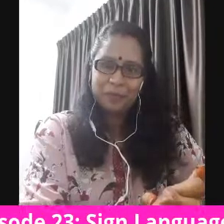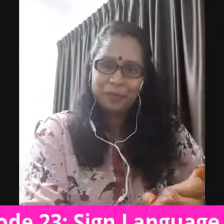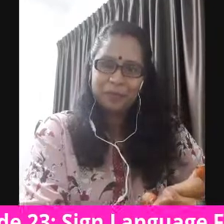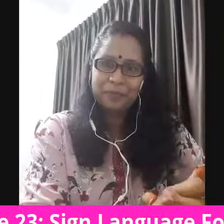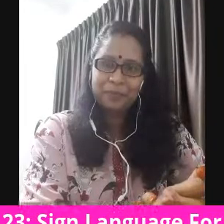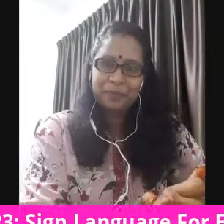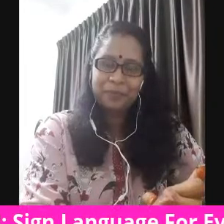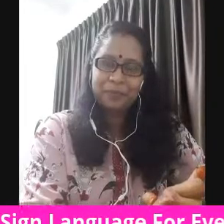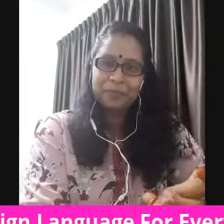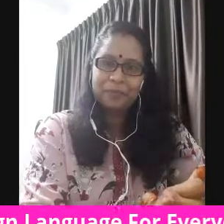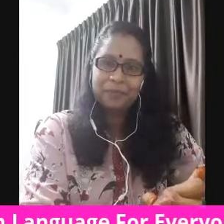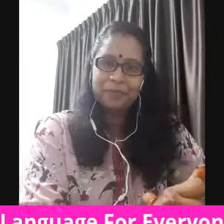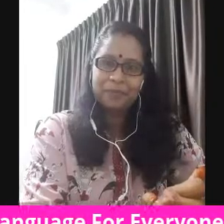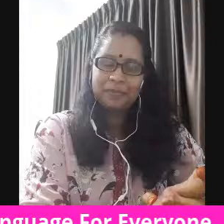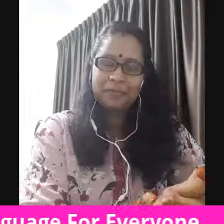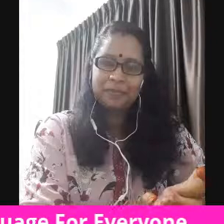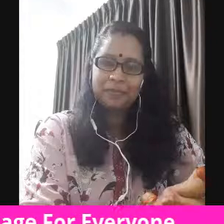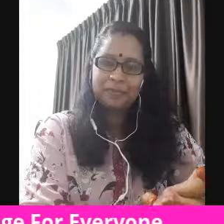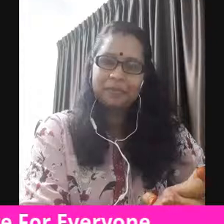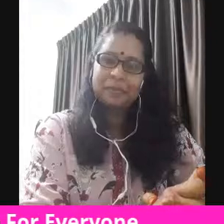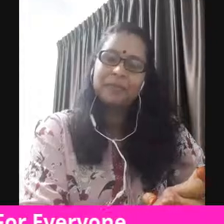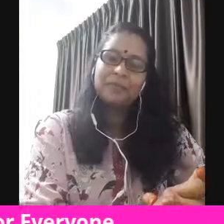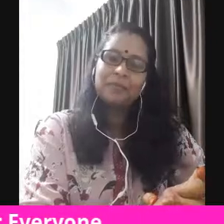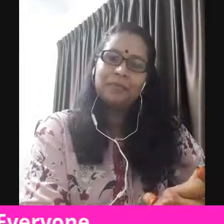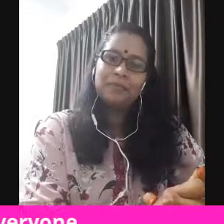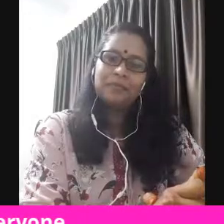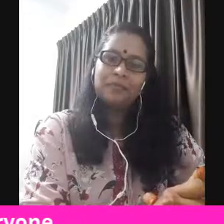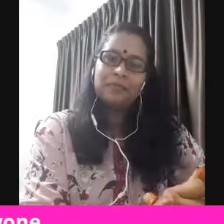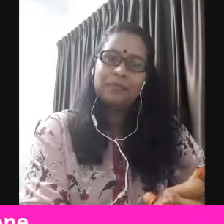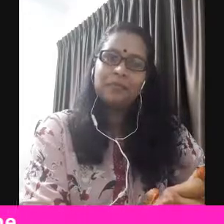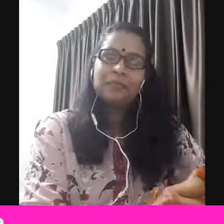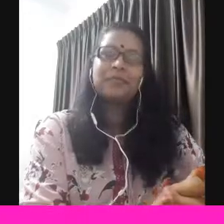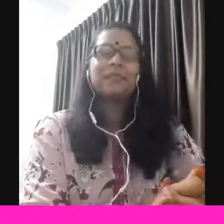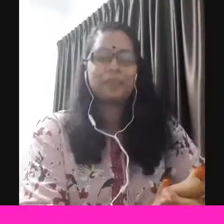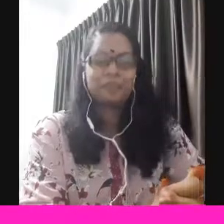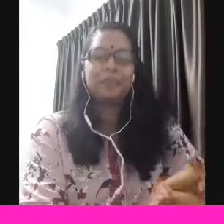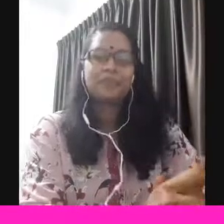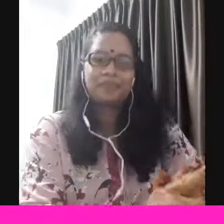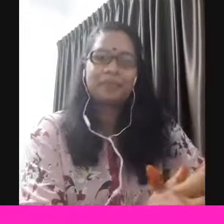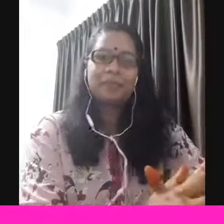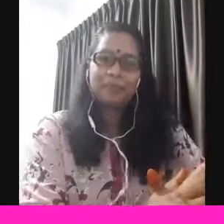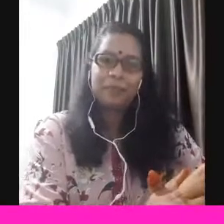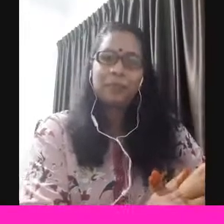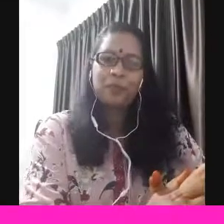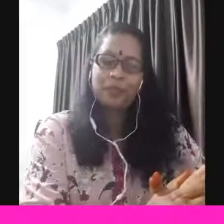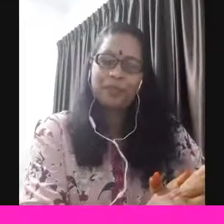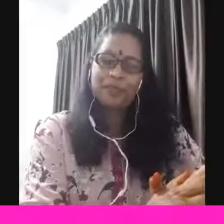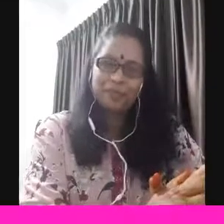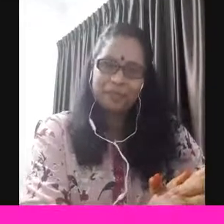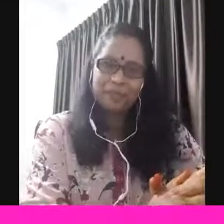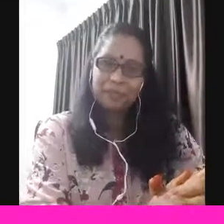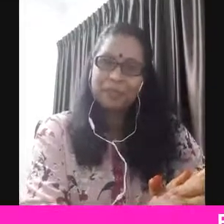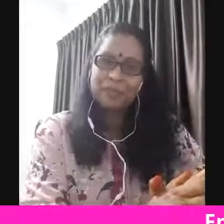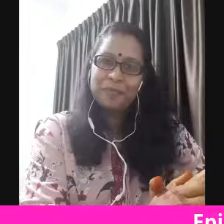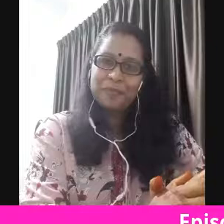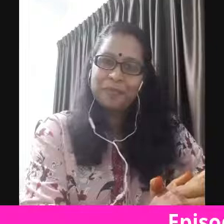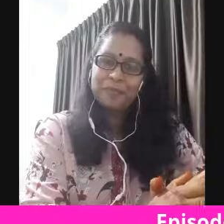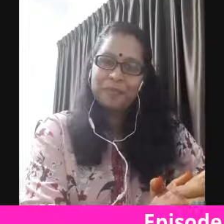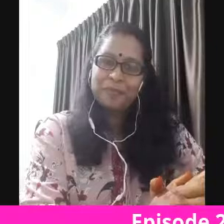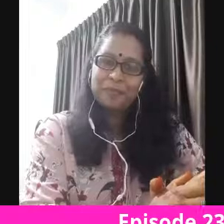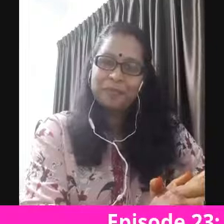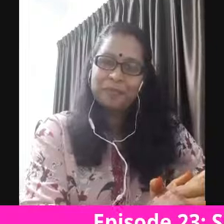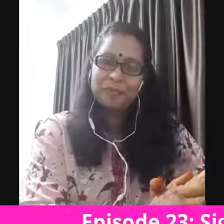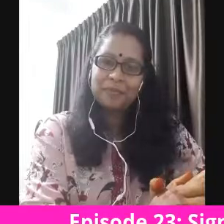a special education, special education in general. So that's interesting,